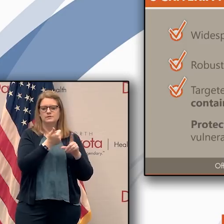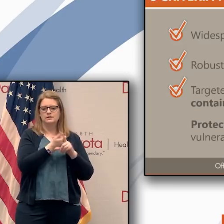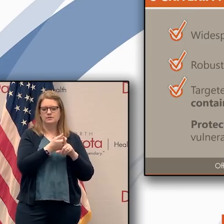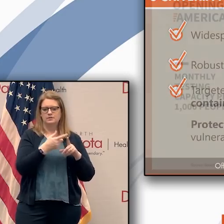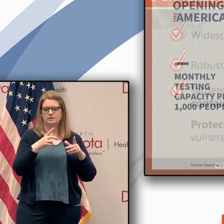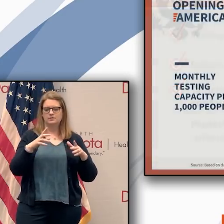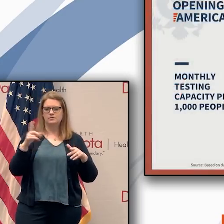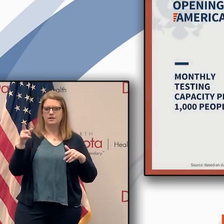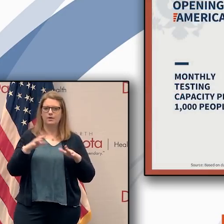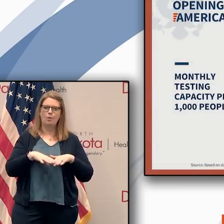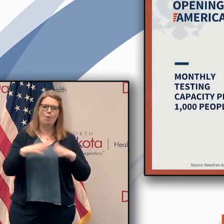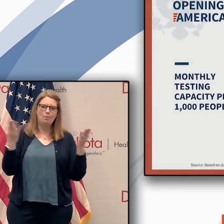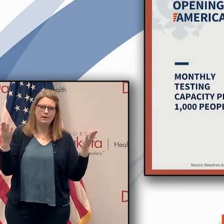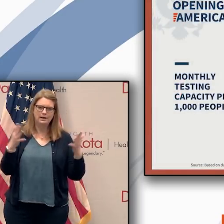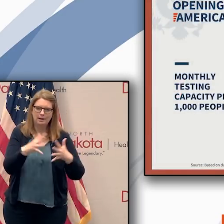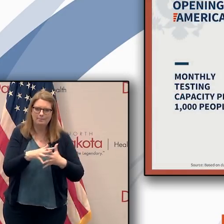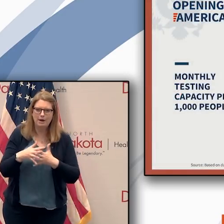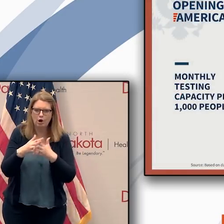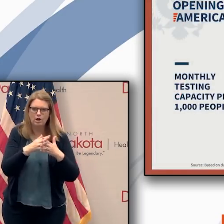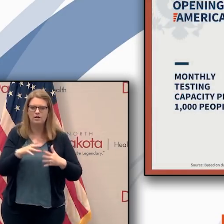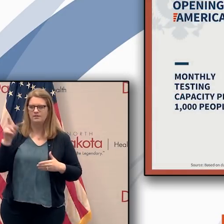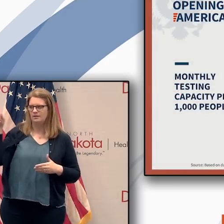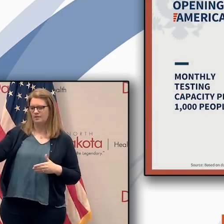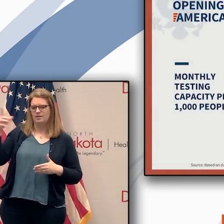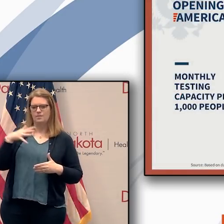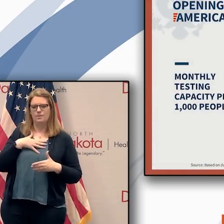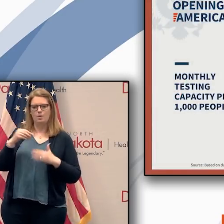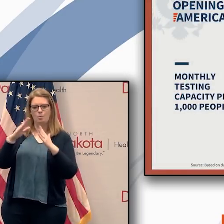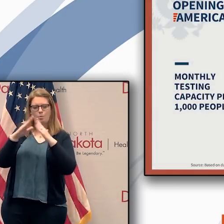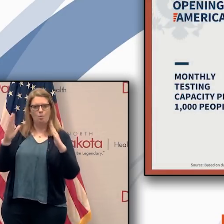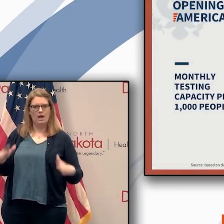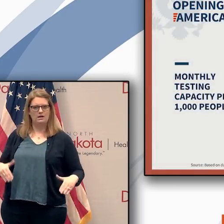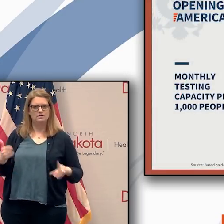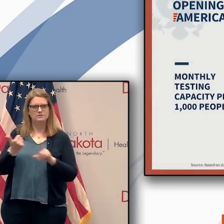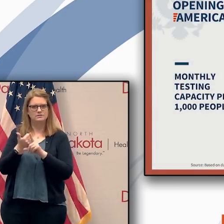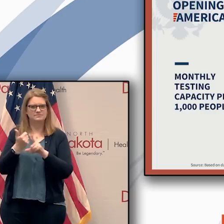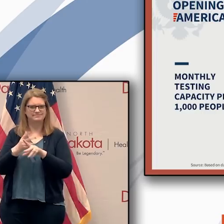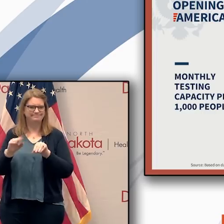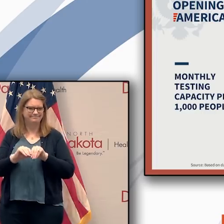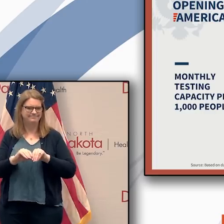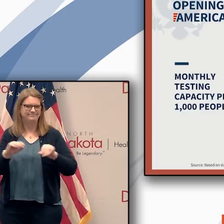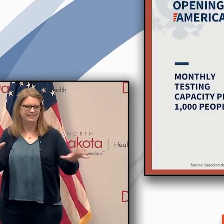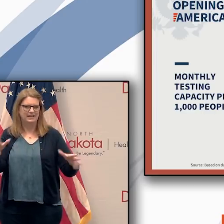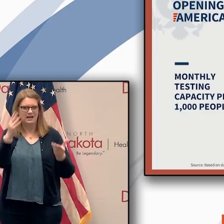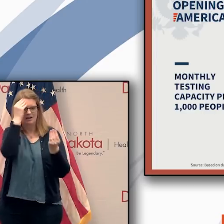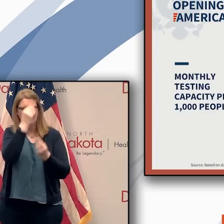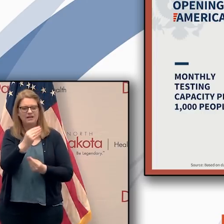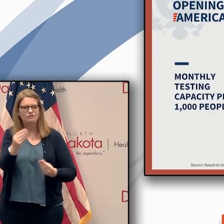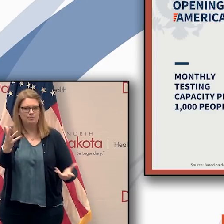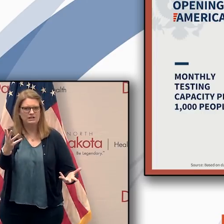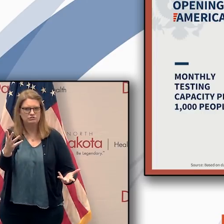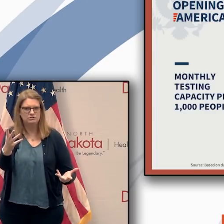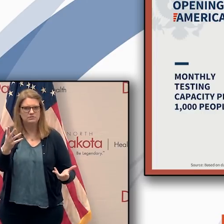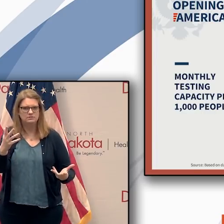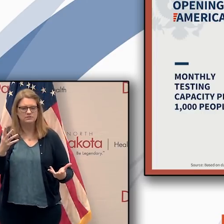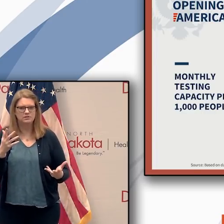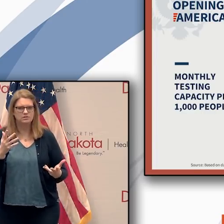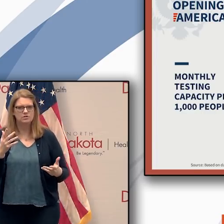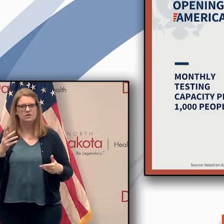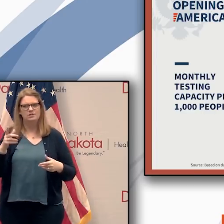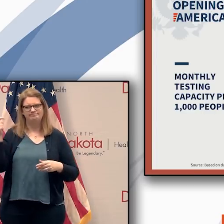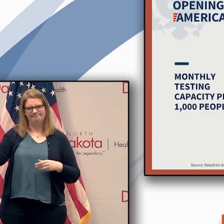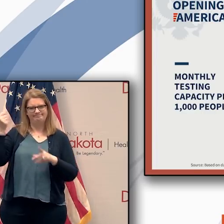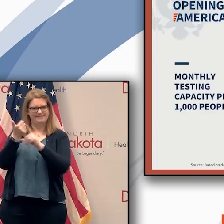Up America, or the White House sent out a packet of information as part of the call with the